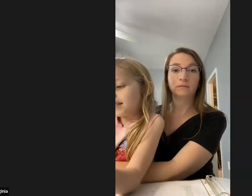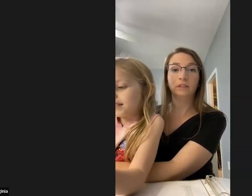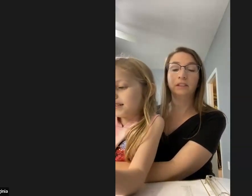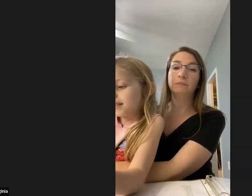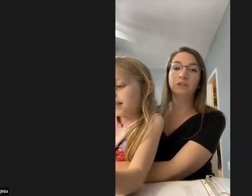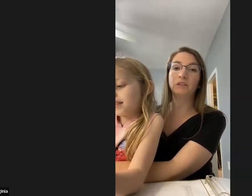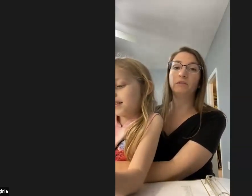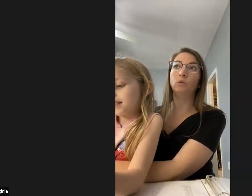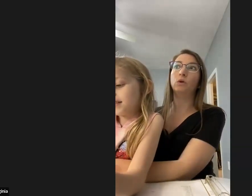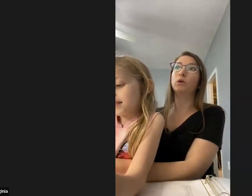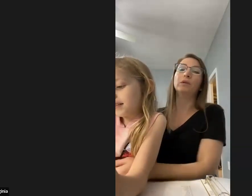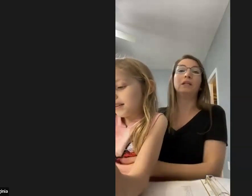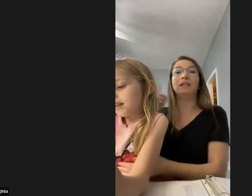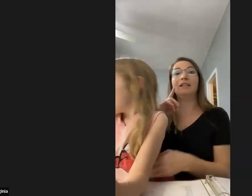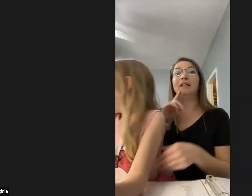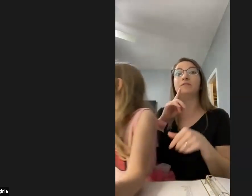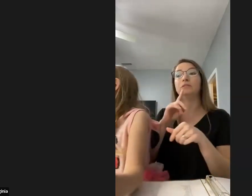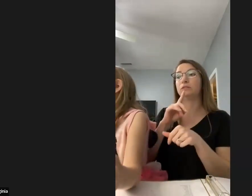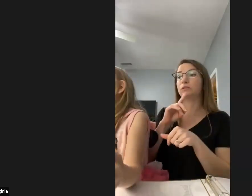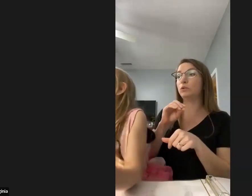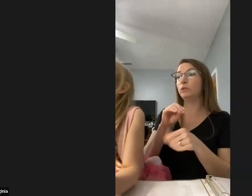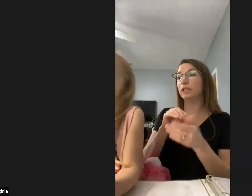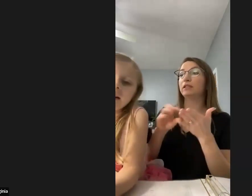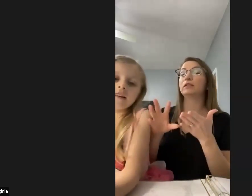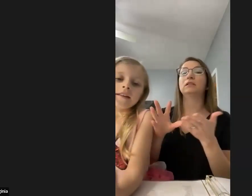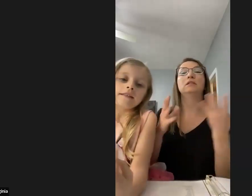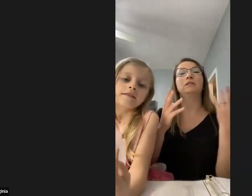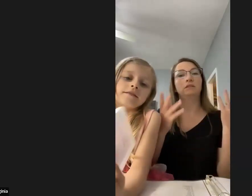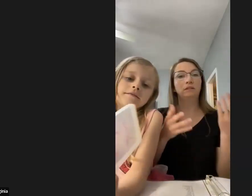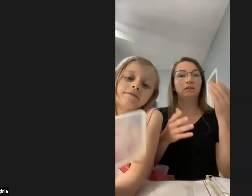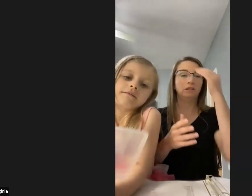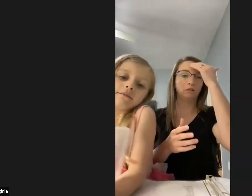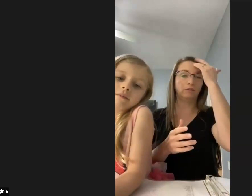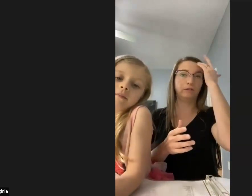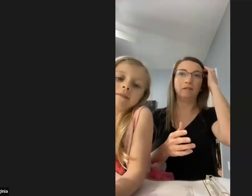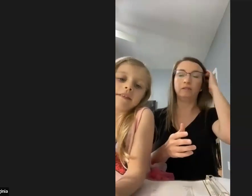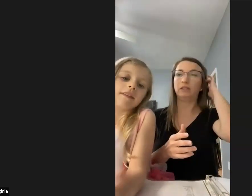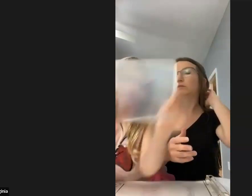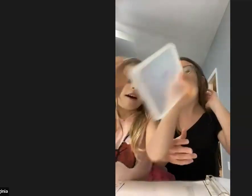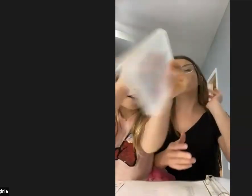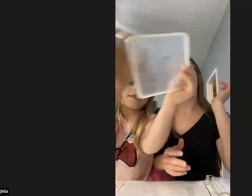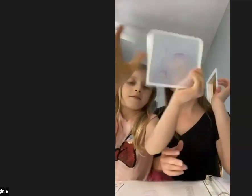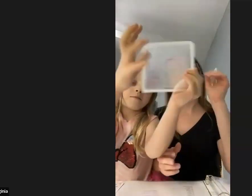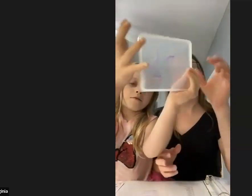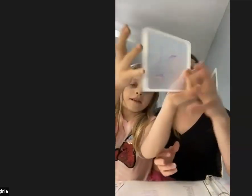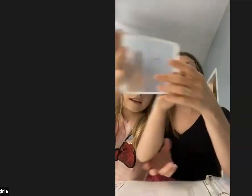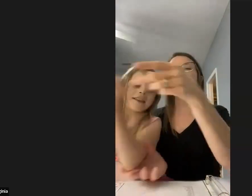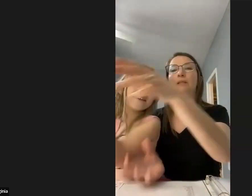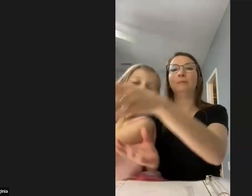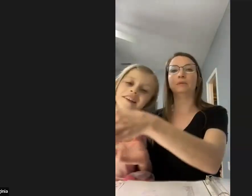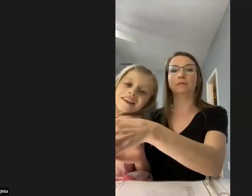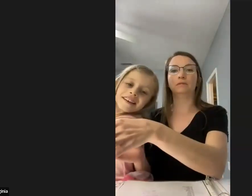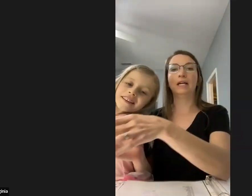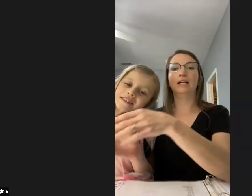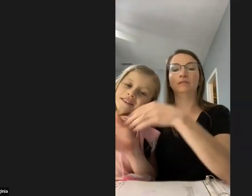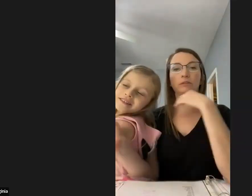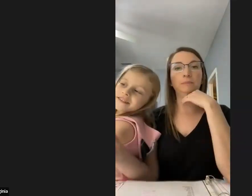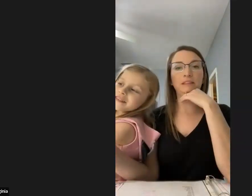Like especially if you work with any deaf students, if you have any. Osmo. I've had people ask for